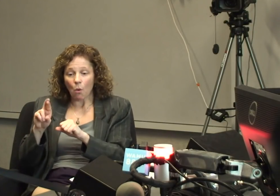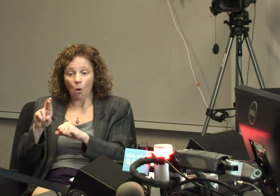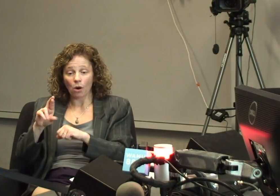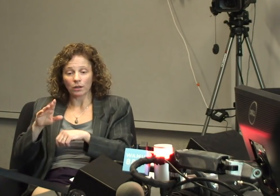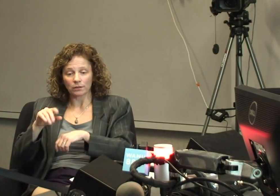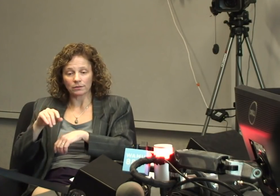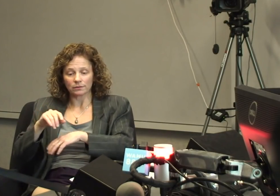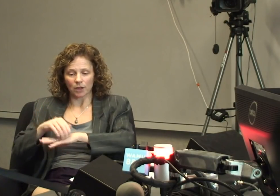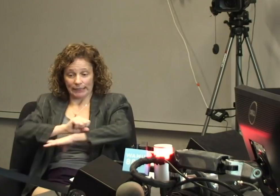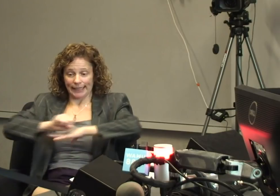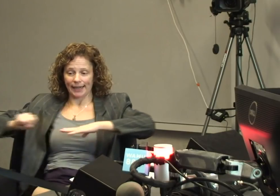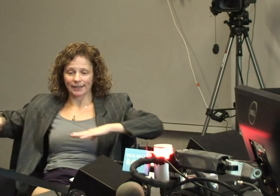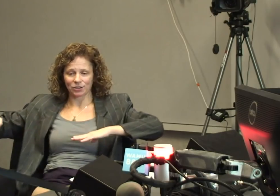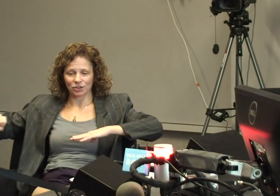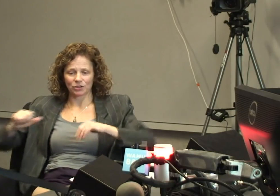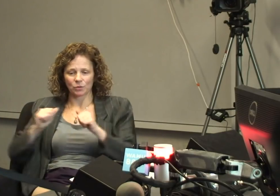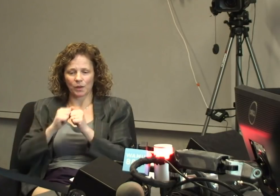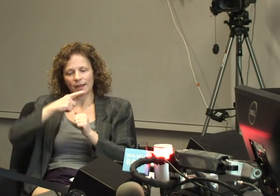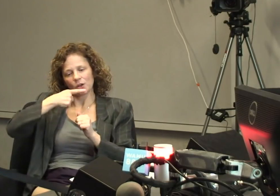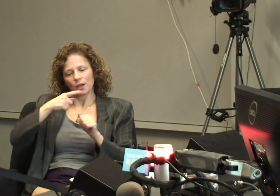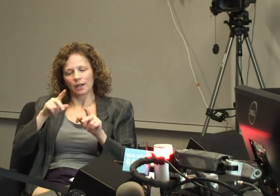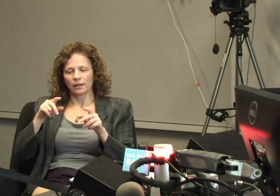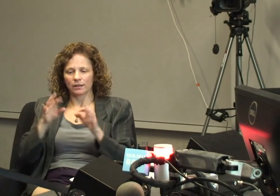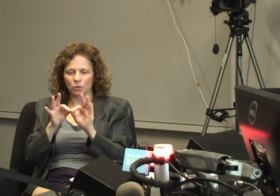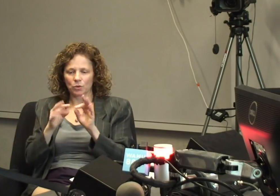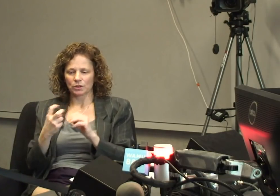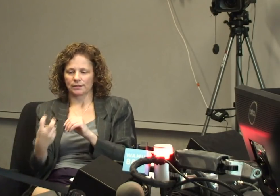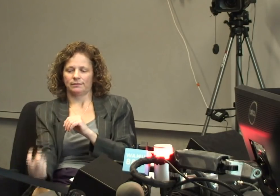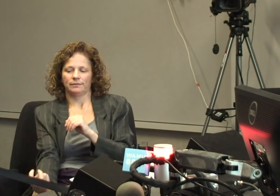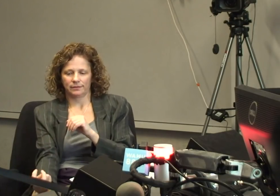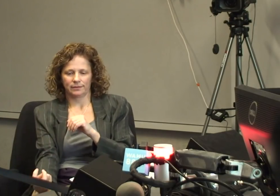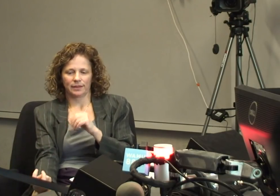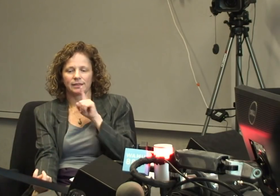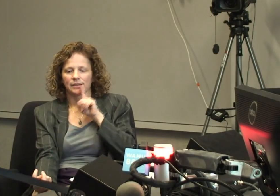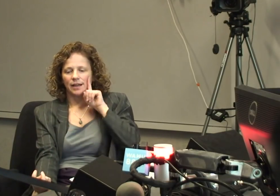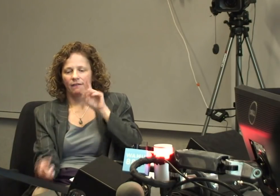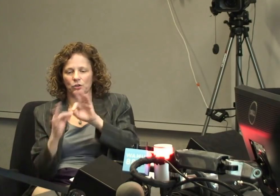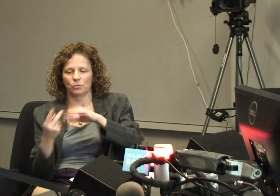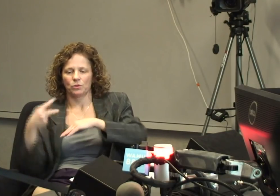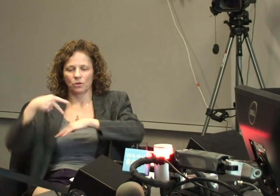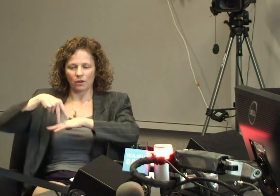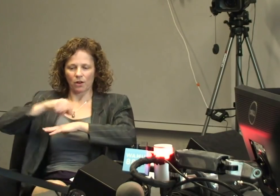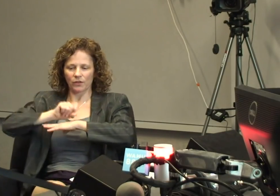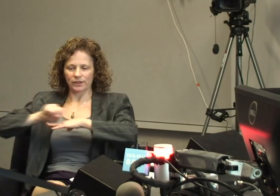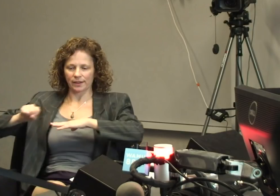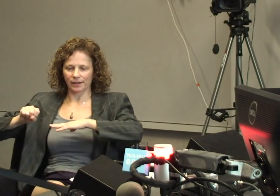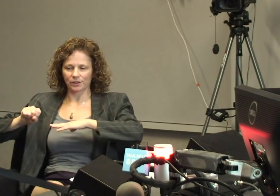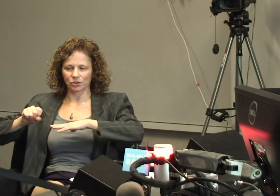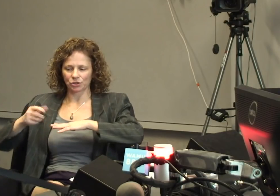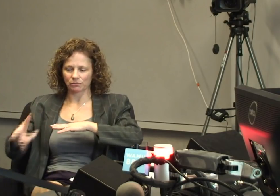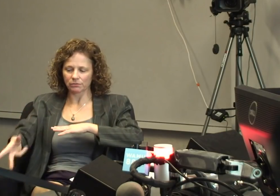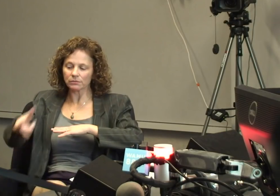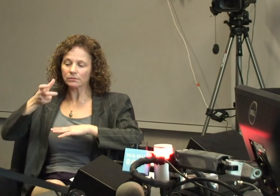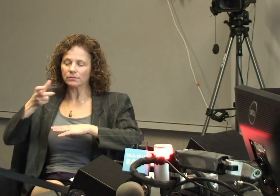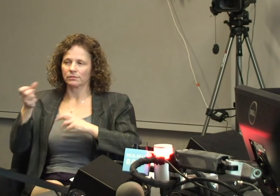hearing interpreters and they will actually get the source message fed to them through a hearing interpreter who is seated in the audience and the deaf interpreter stands